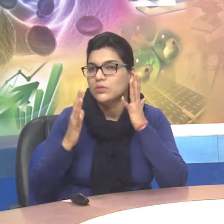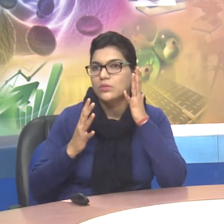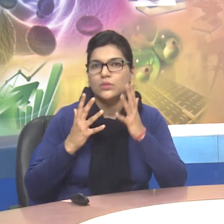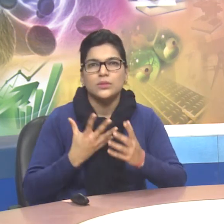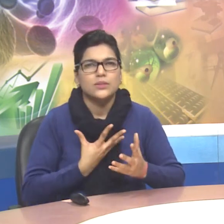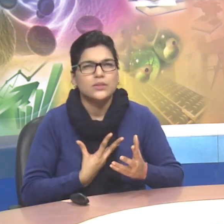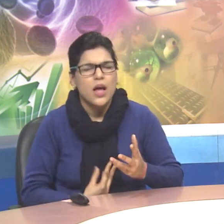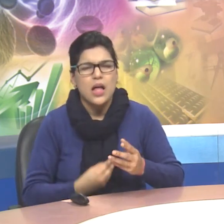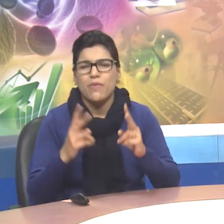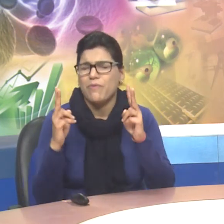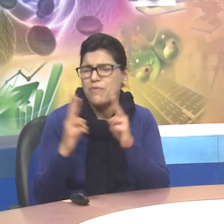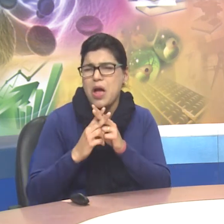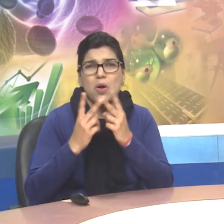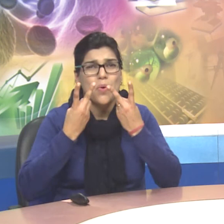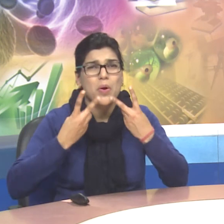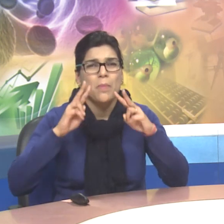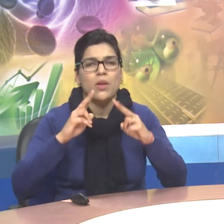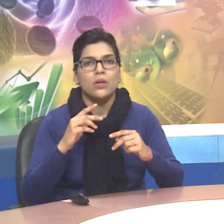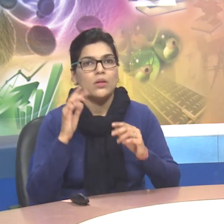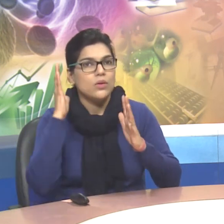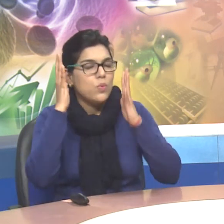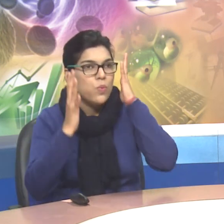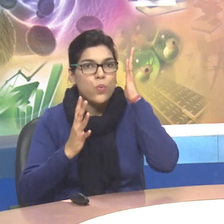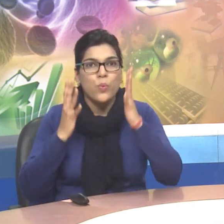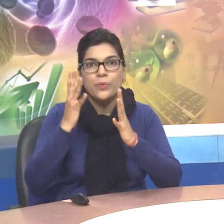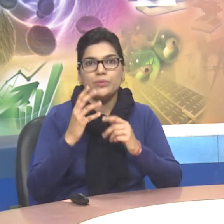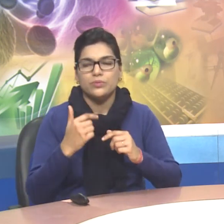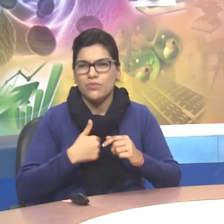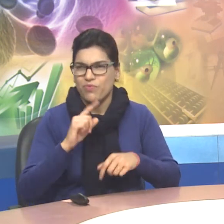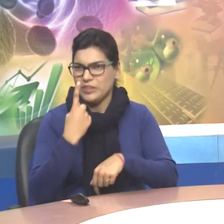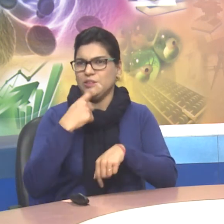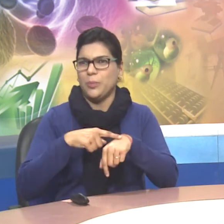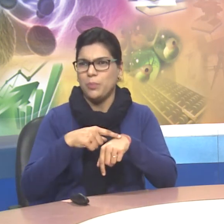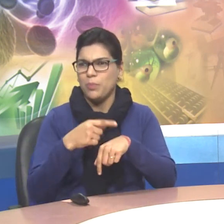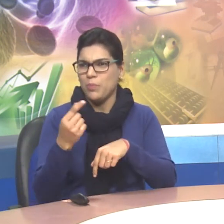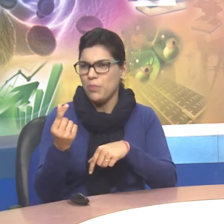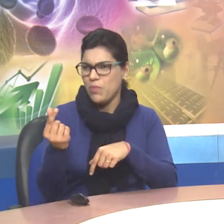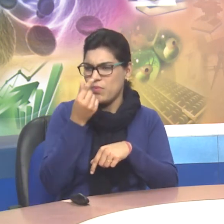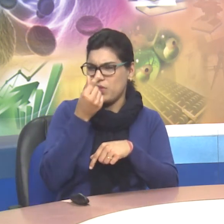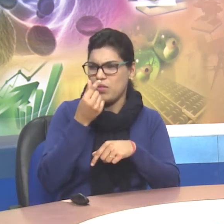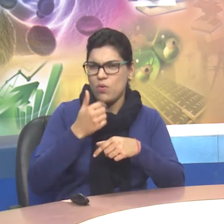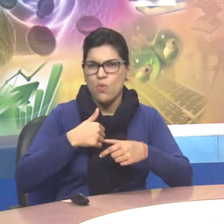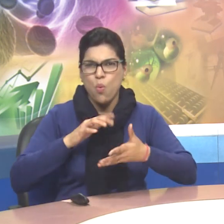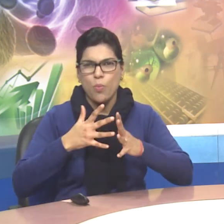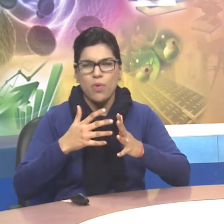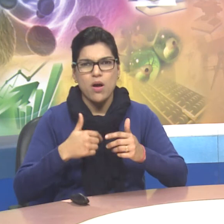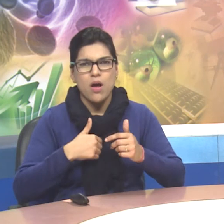I feel a sickening wave pull me off the